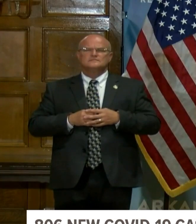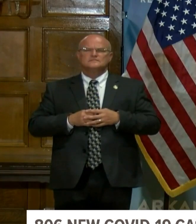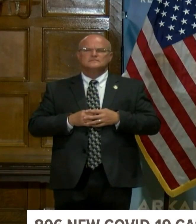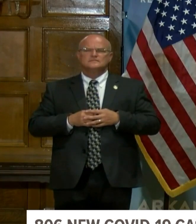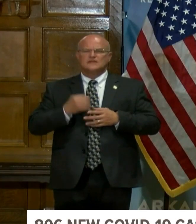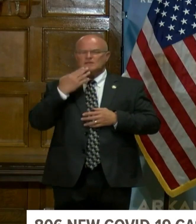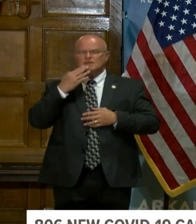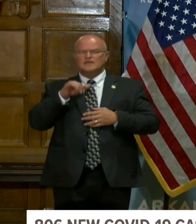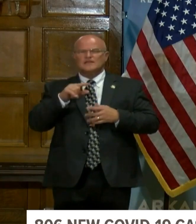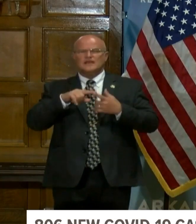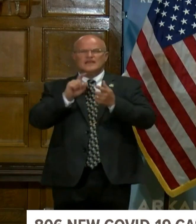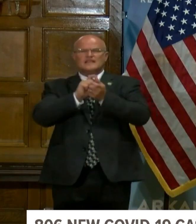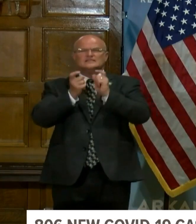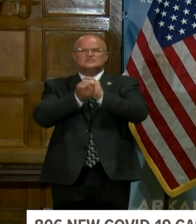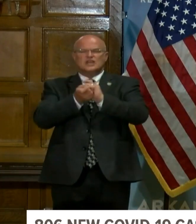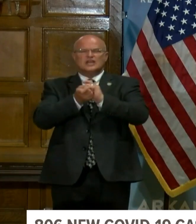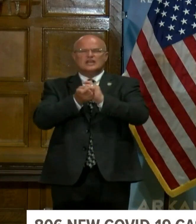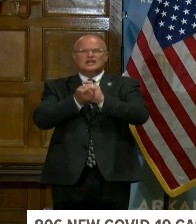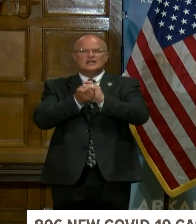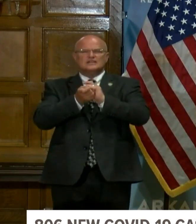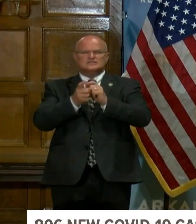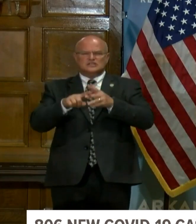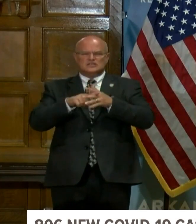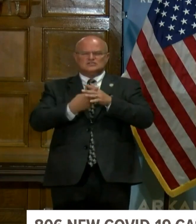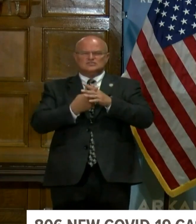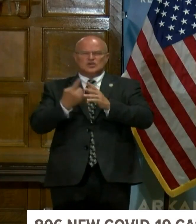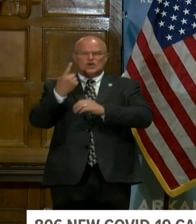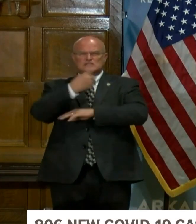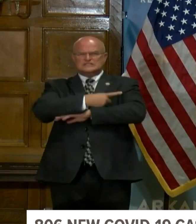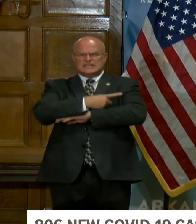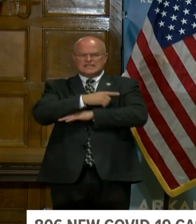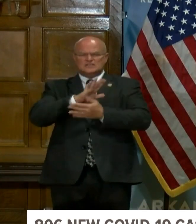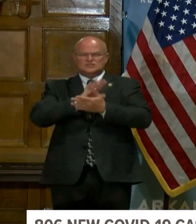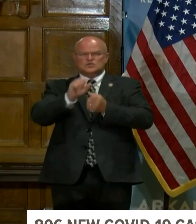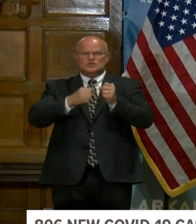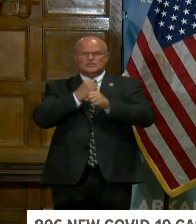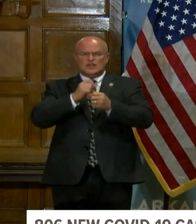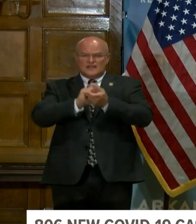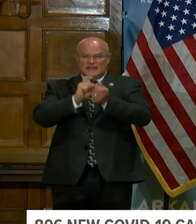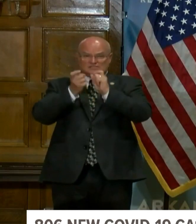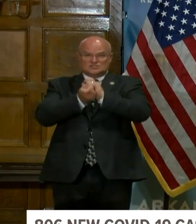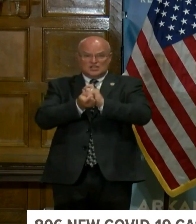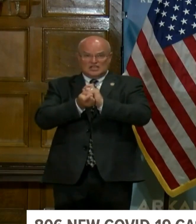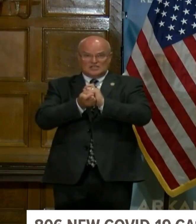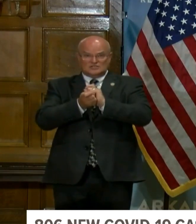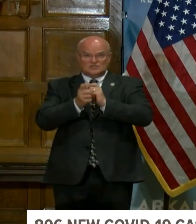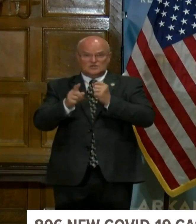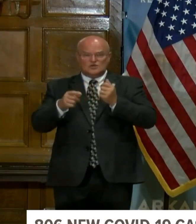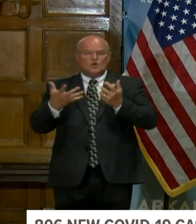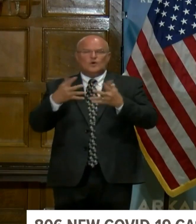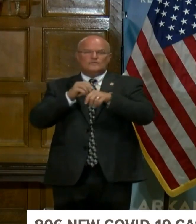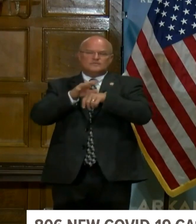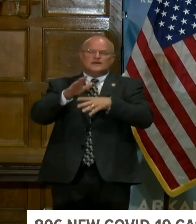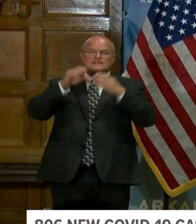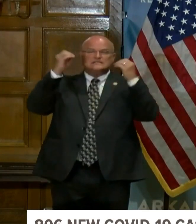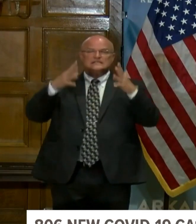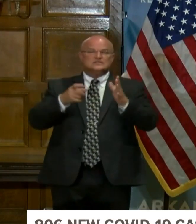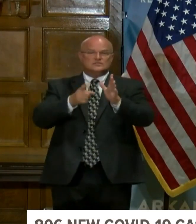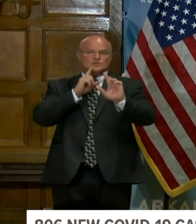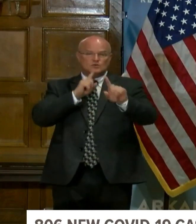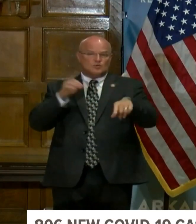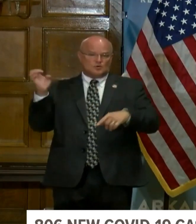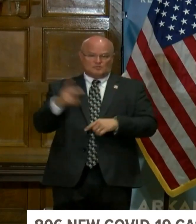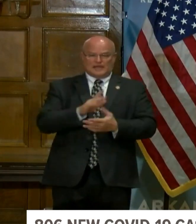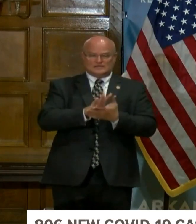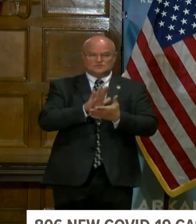I appreciate that. The change in the start of the school year, does that change? What effect does that have on when teachers need to